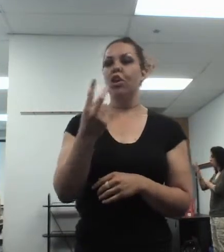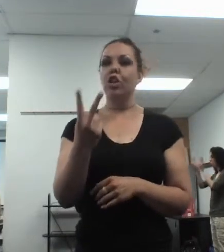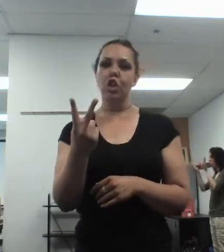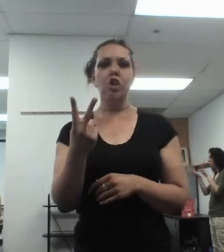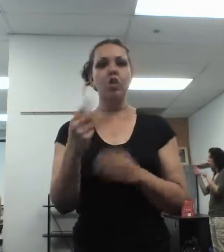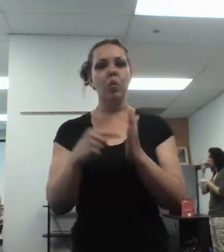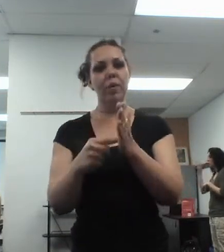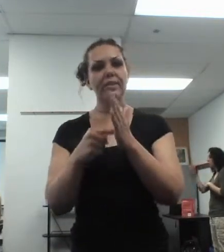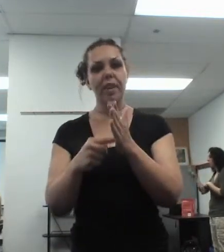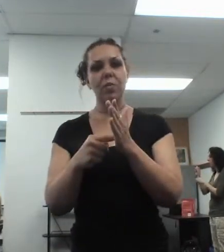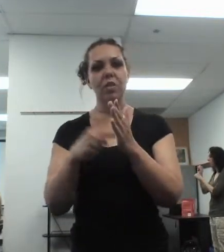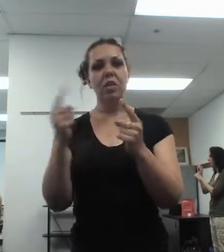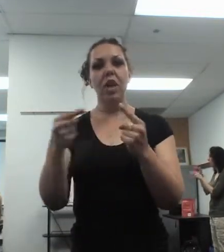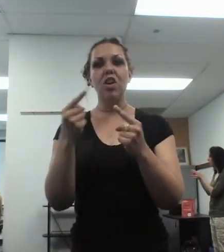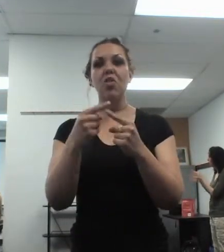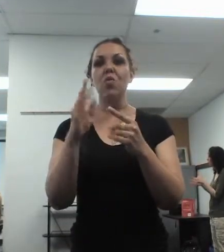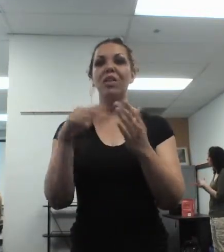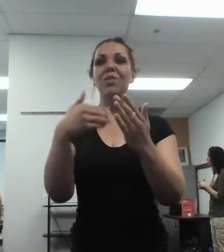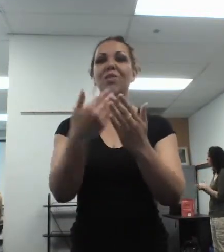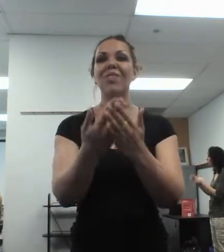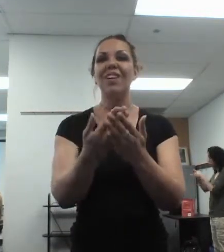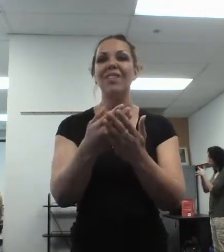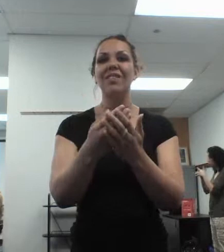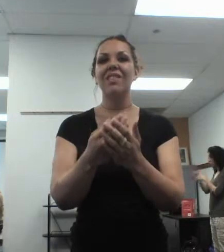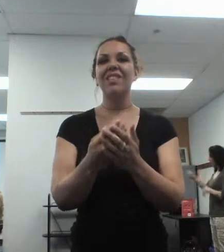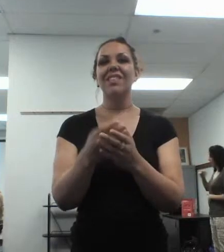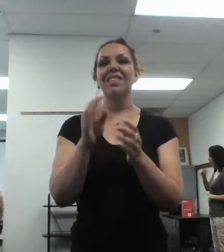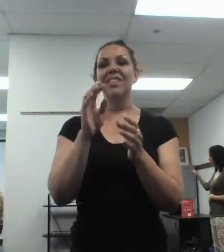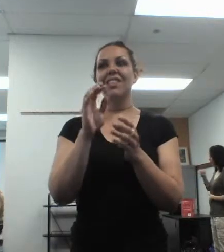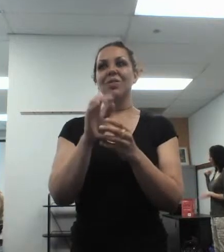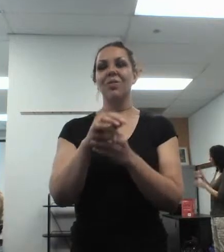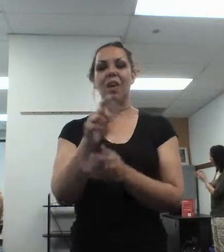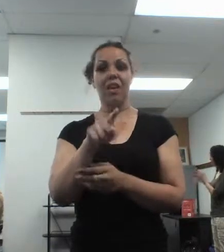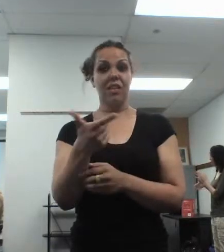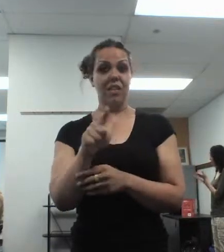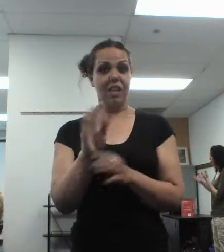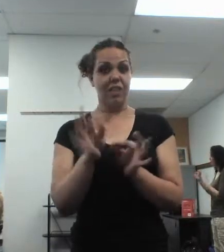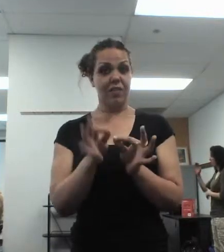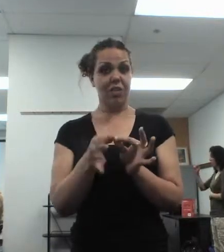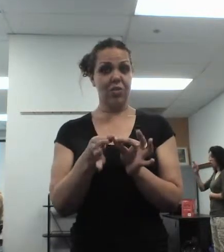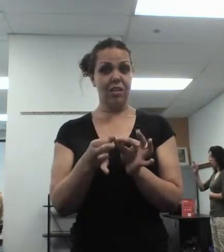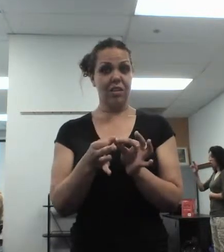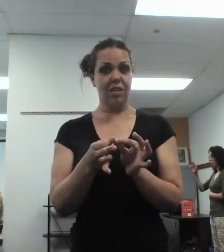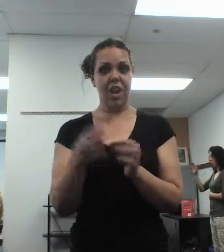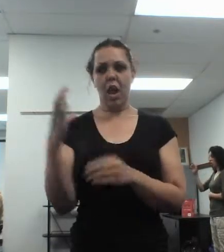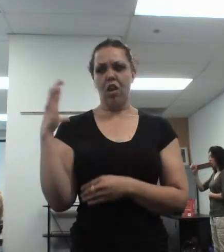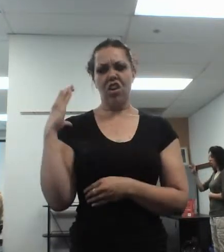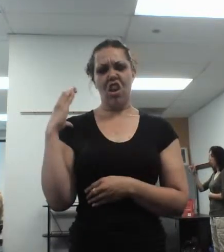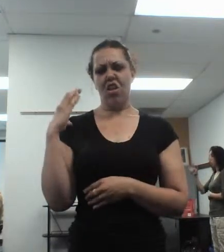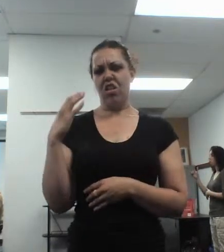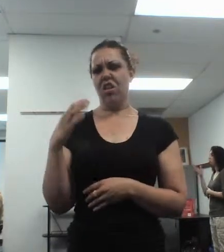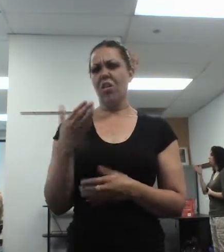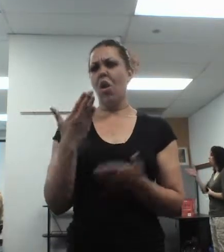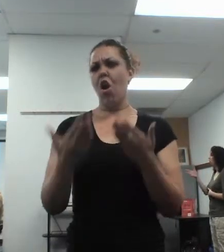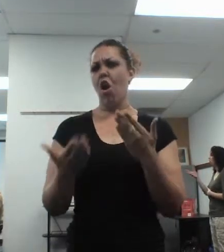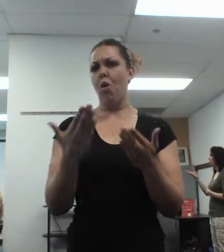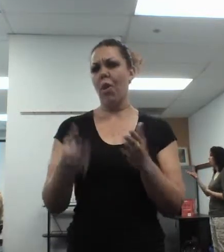to consecutive interpreting, Carly will probably have you lost lots of everything, sign for sign for sign for sign of your